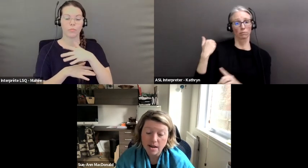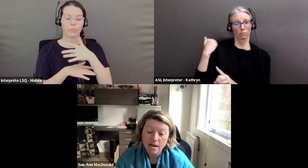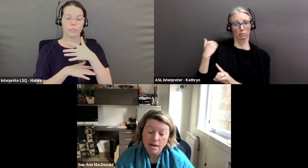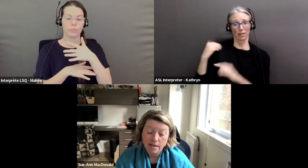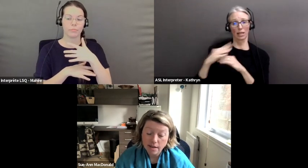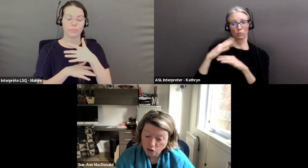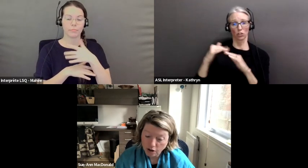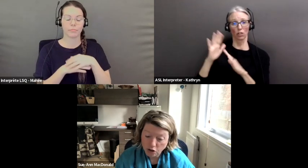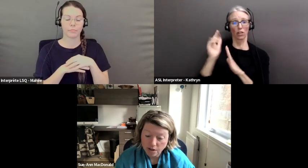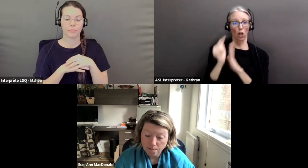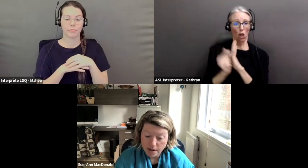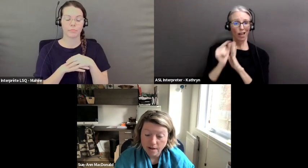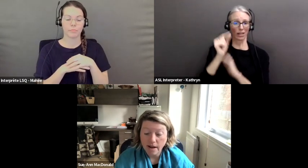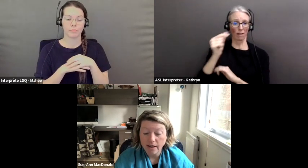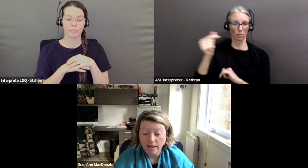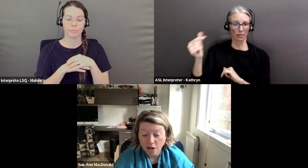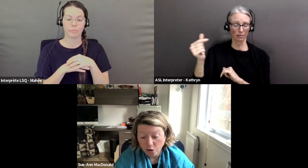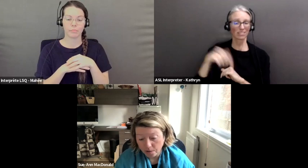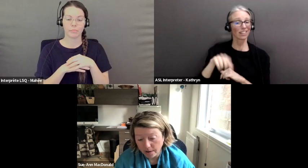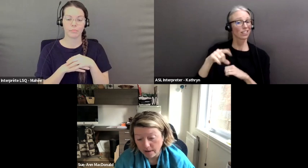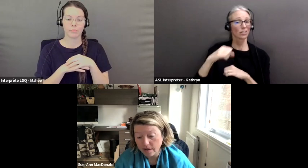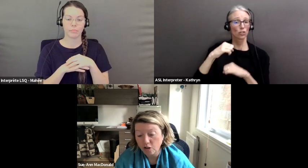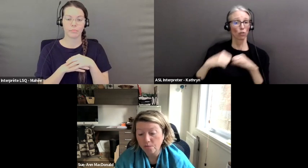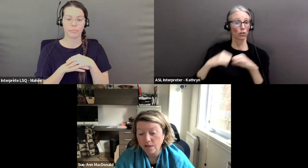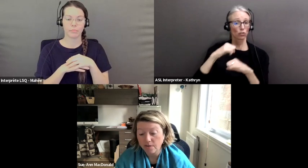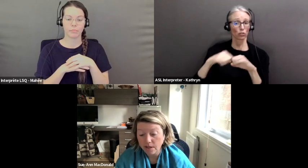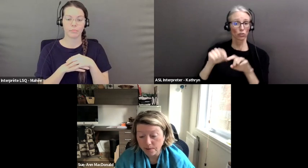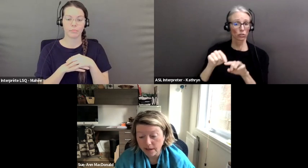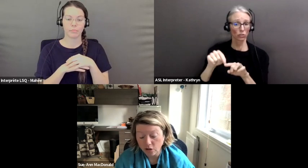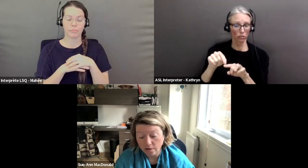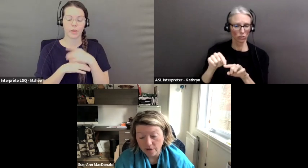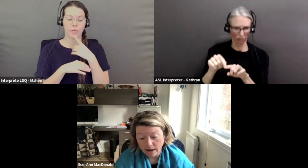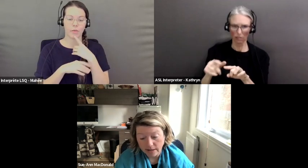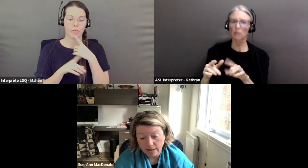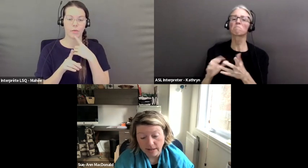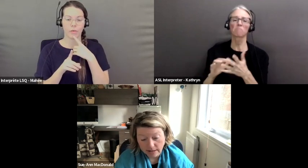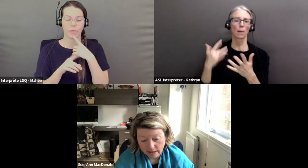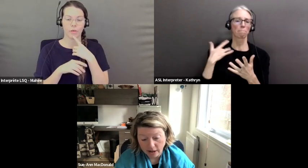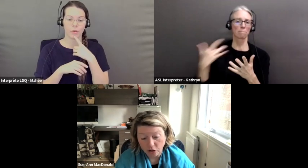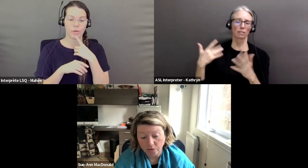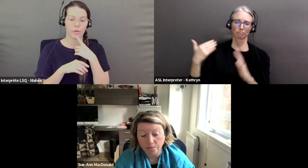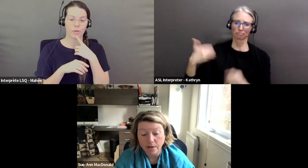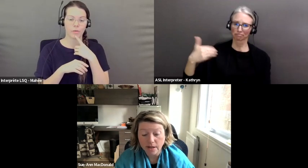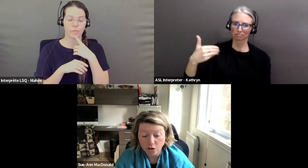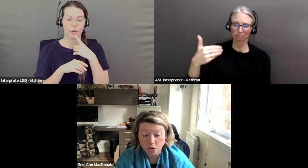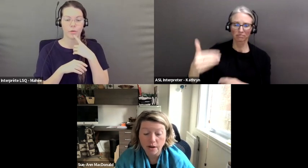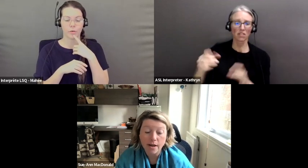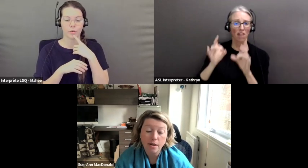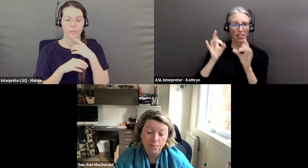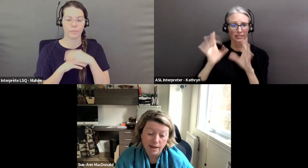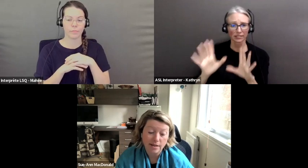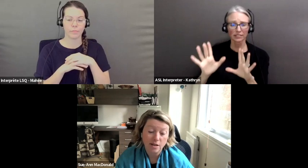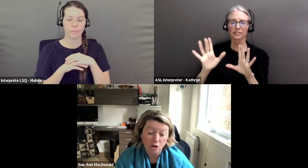places. These structures have been and continue to be instruments of dispossession, violence, and disconnection from